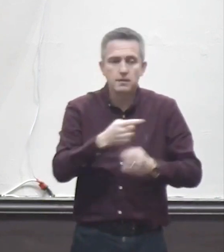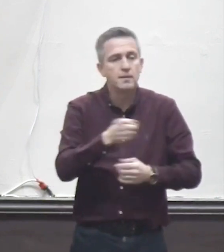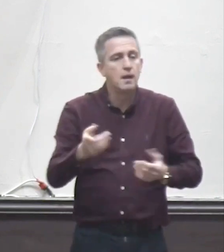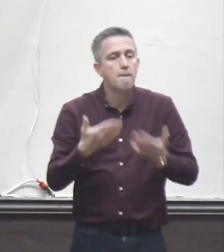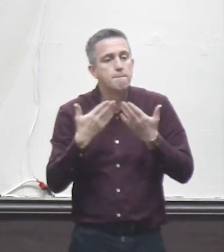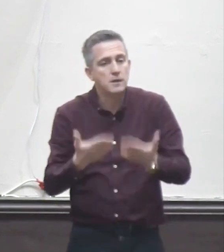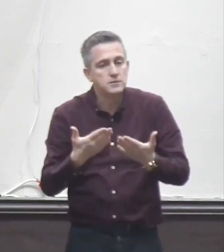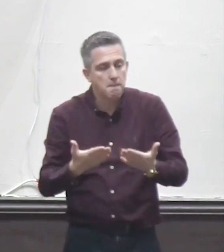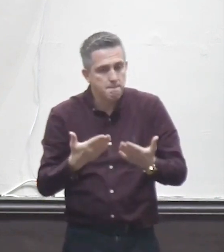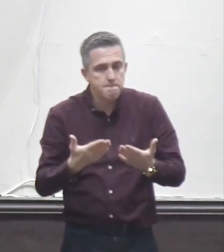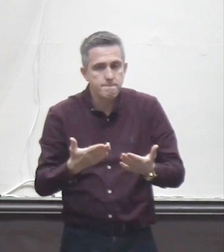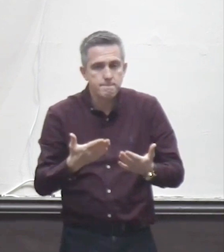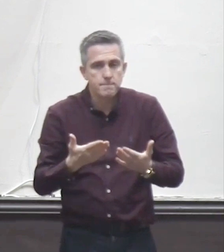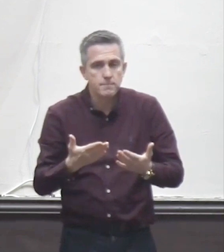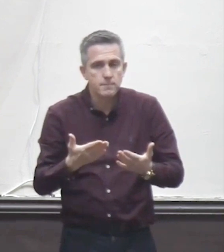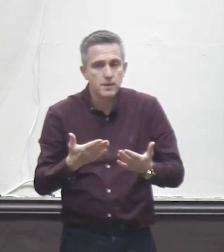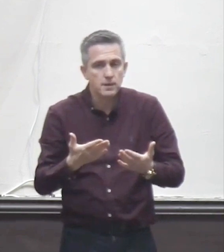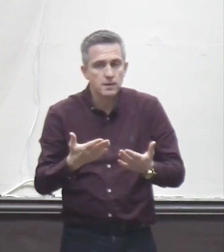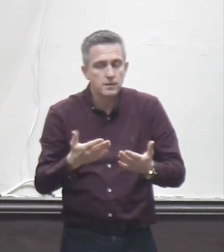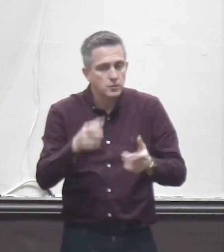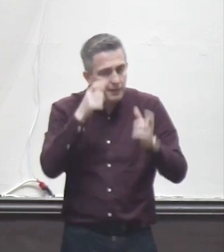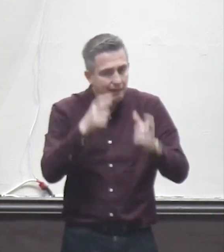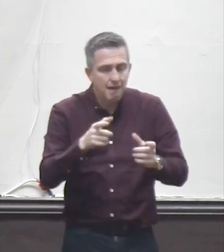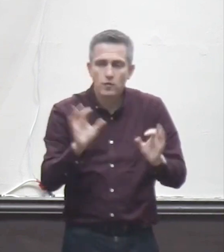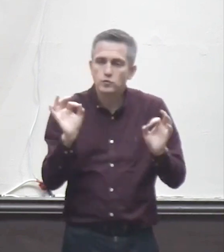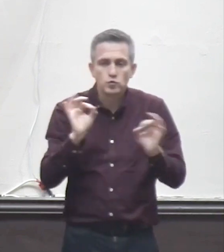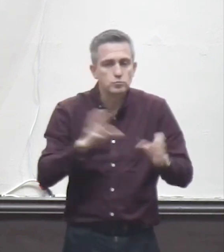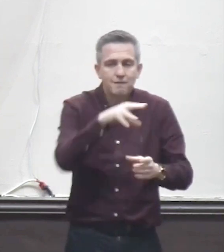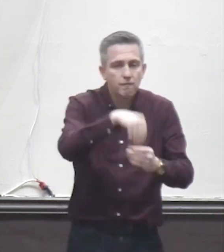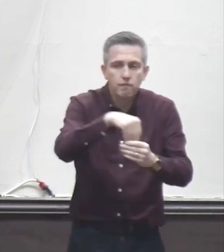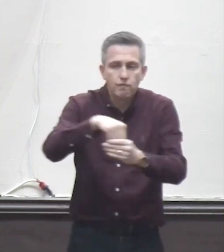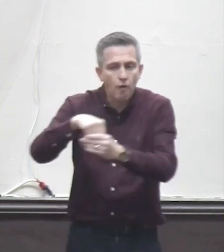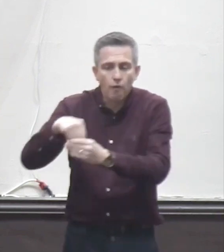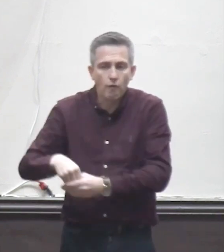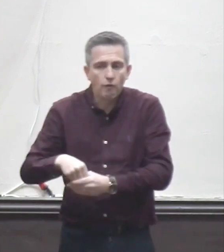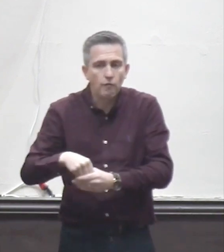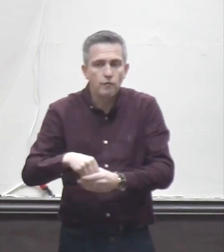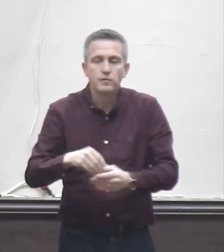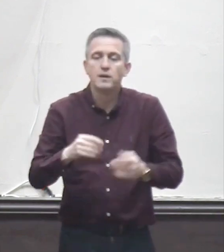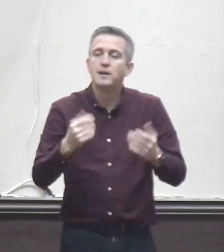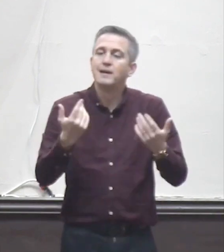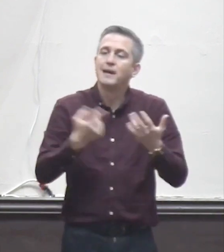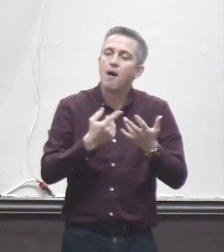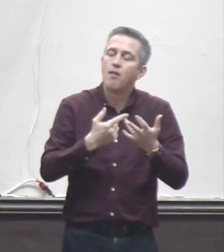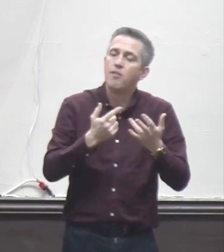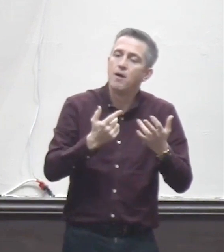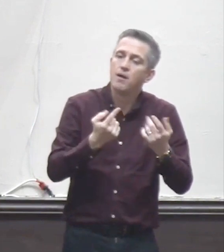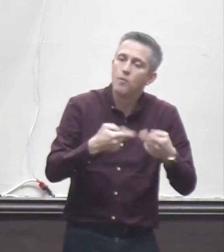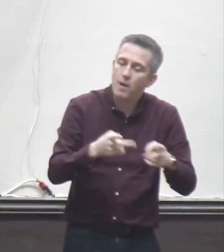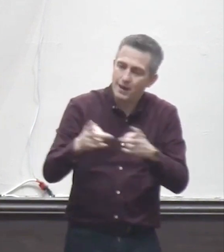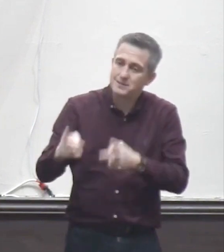should be aware of is indulging in things that would contradict with their own belief. Because Allah Azza wa Jal